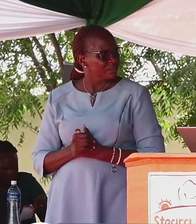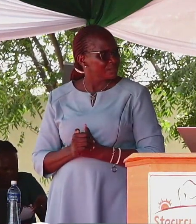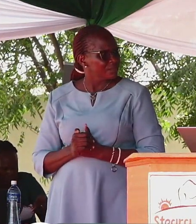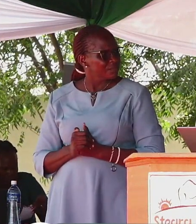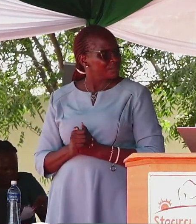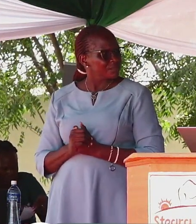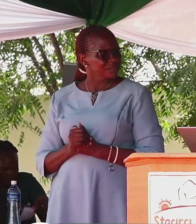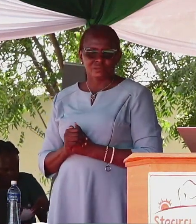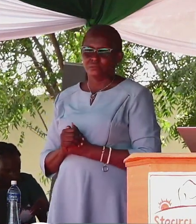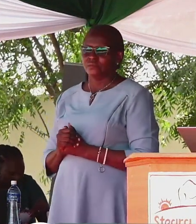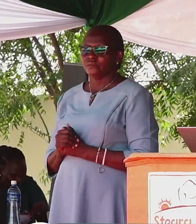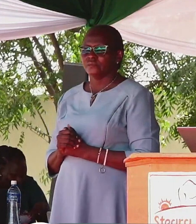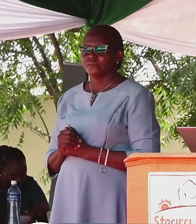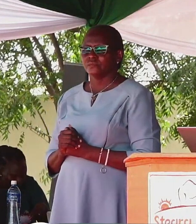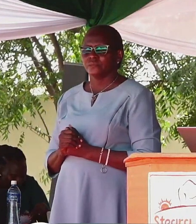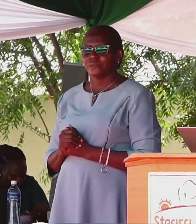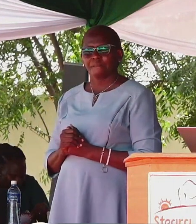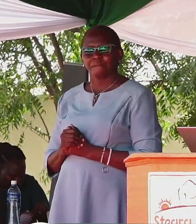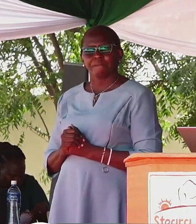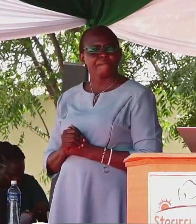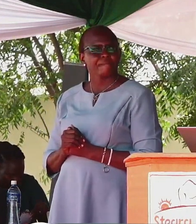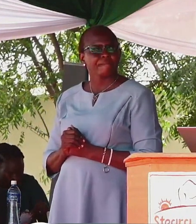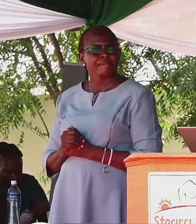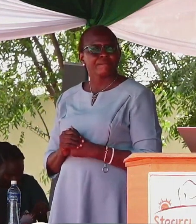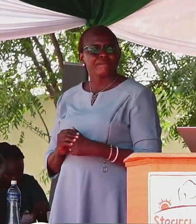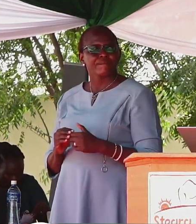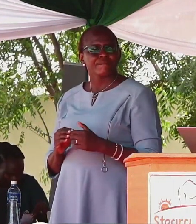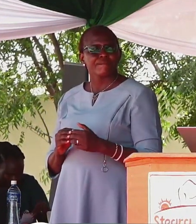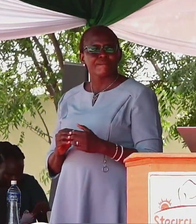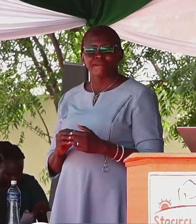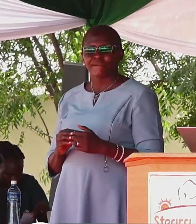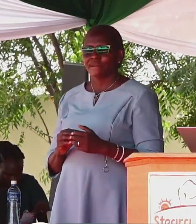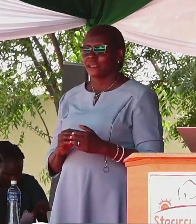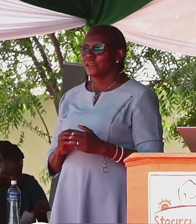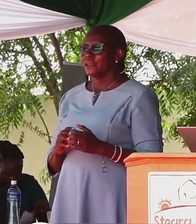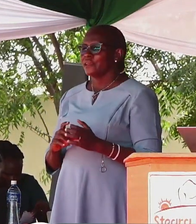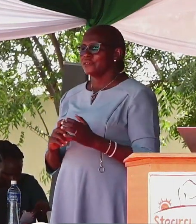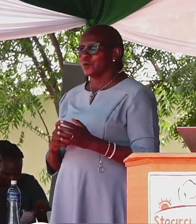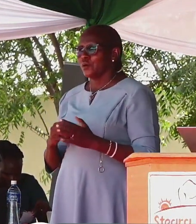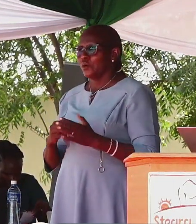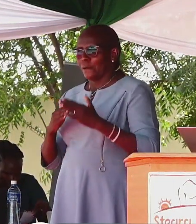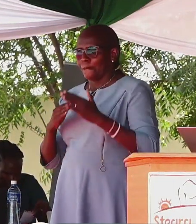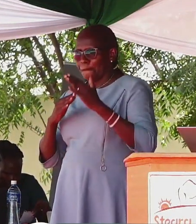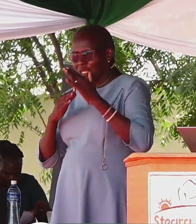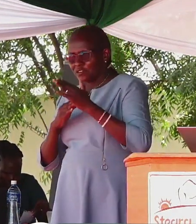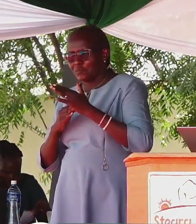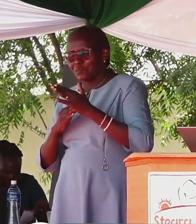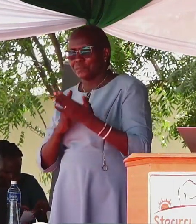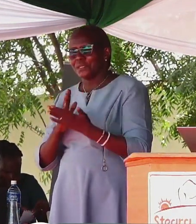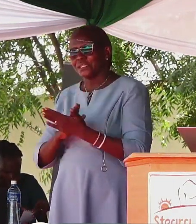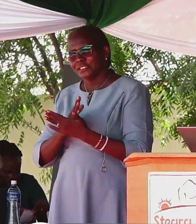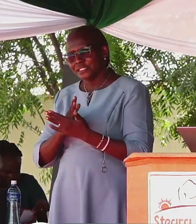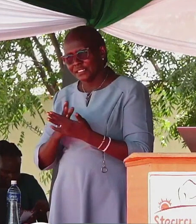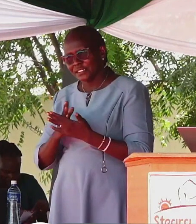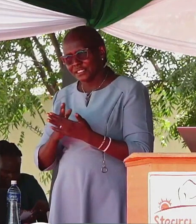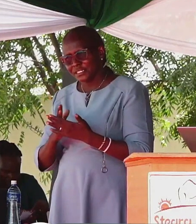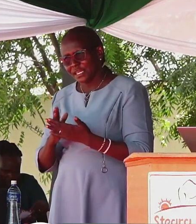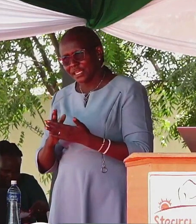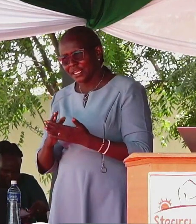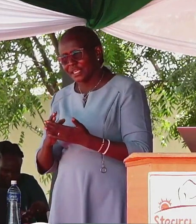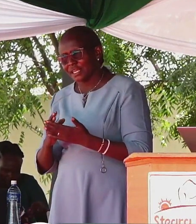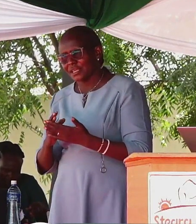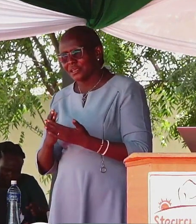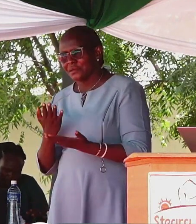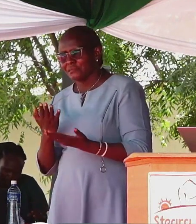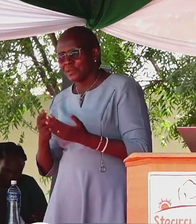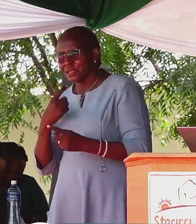Okay, so I've been told to stop there. The rest I will share, but let me just mention some